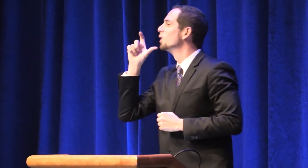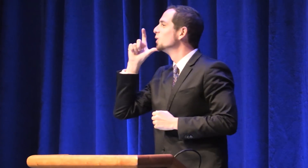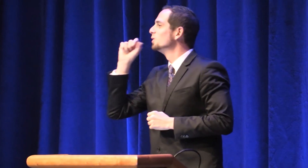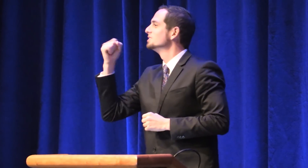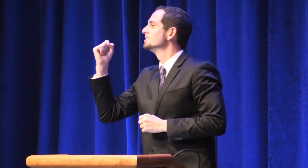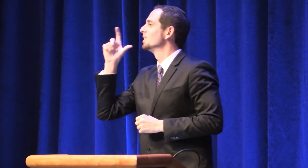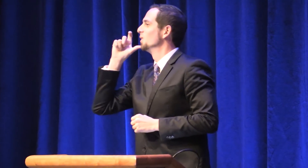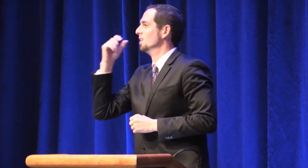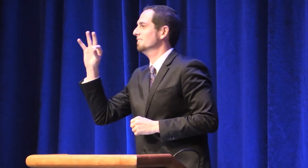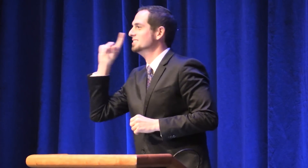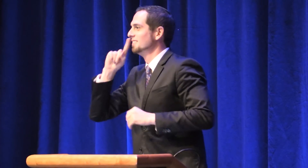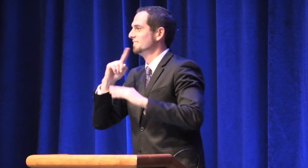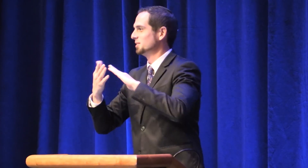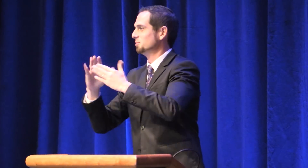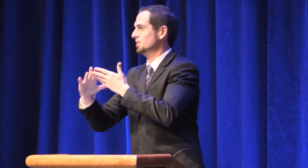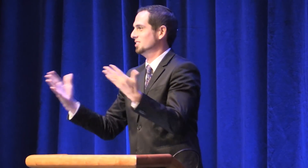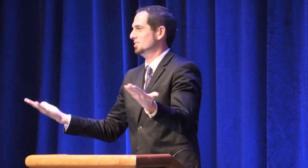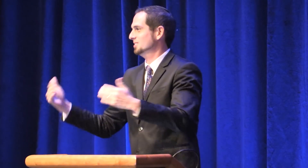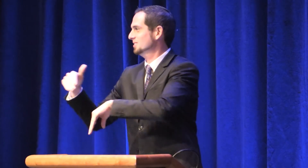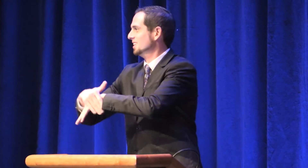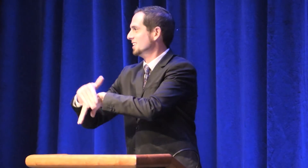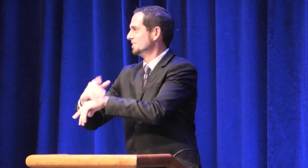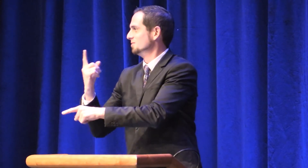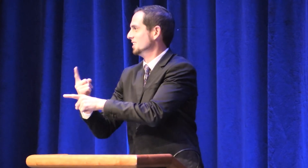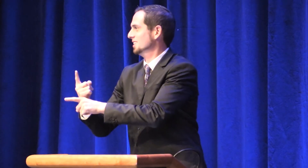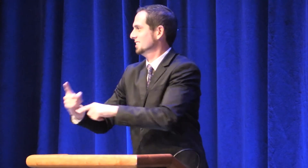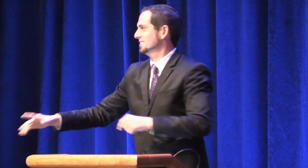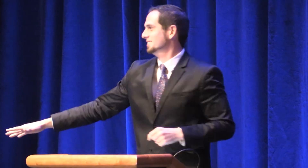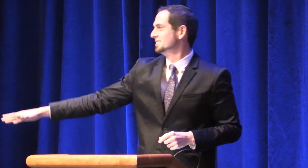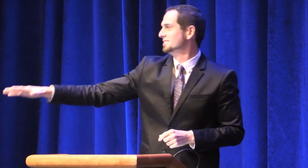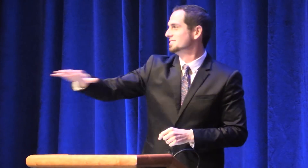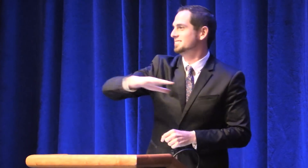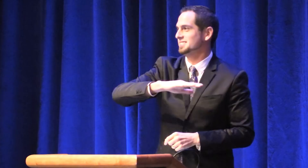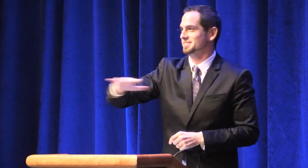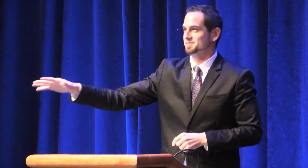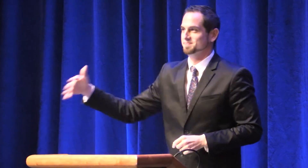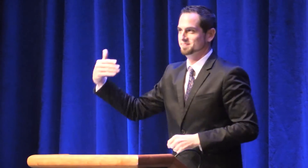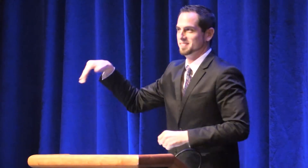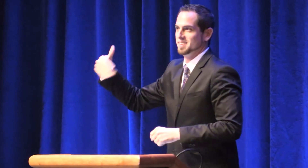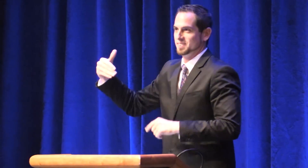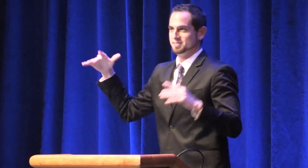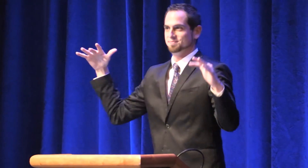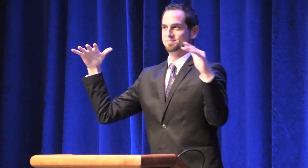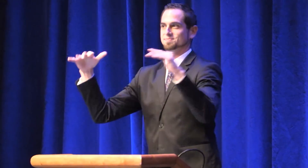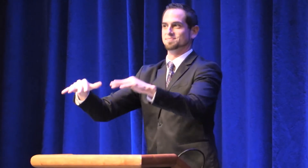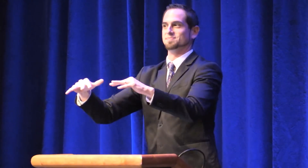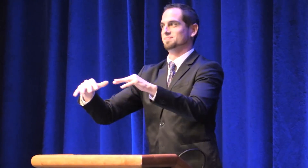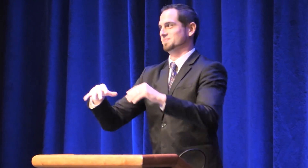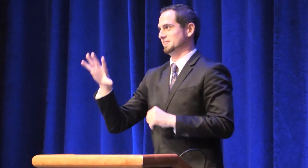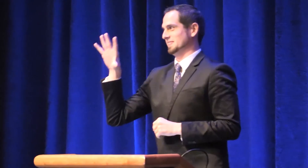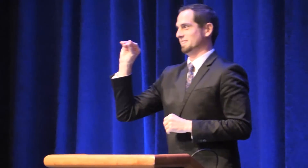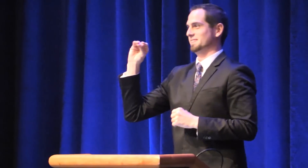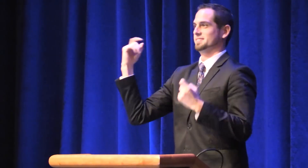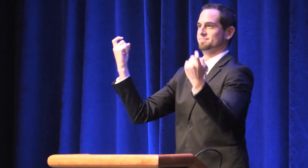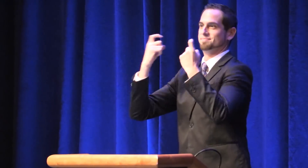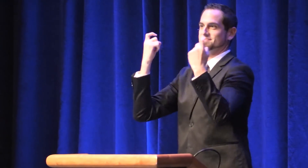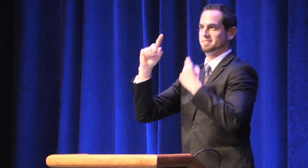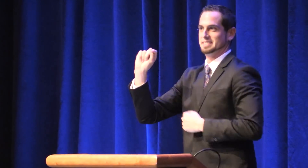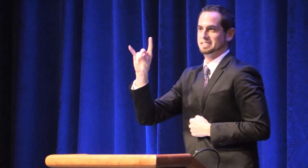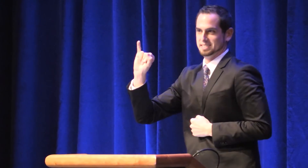this evening. And the who's who of the deaf world, right? Have everybody in the crowd tonight. The